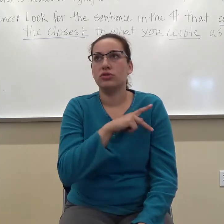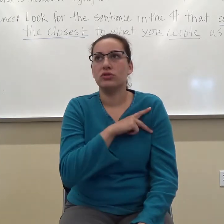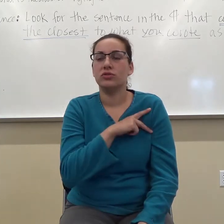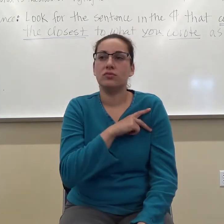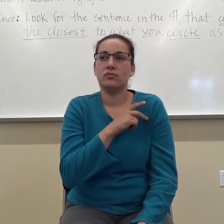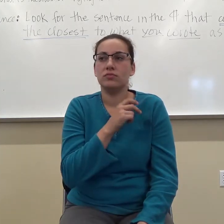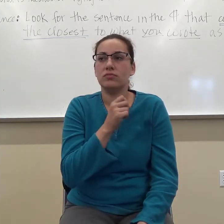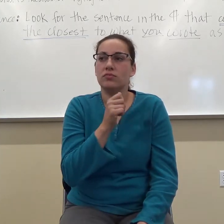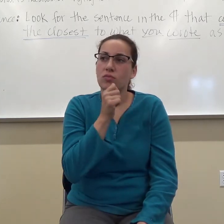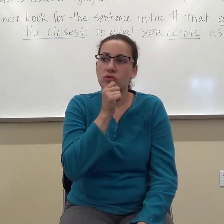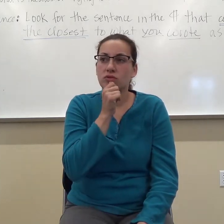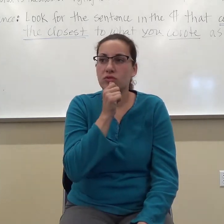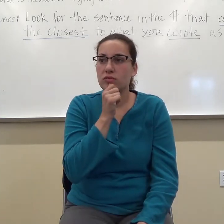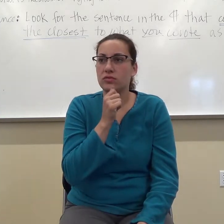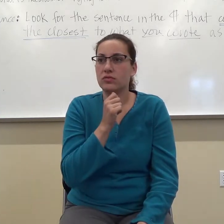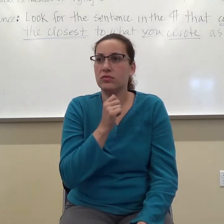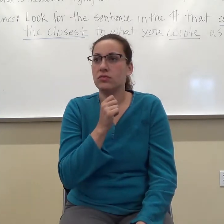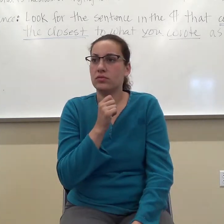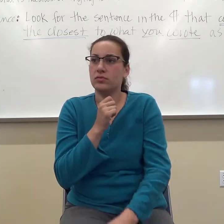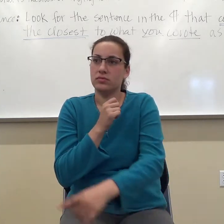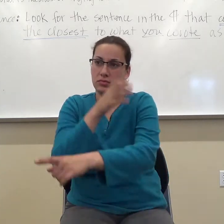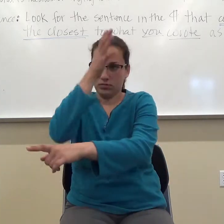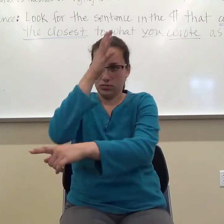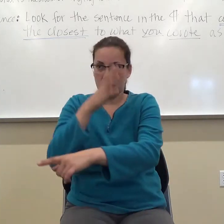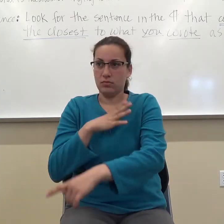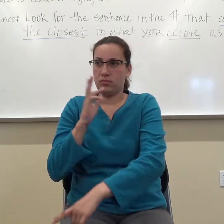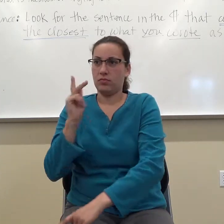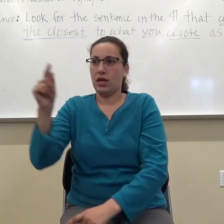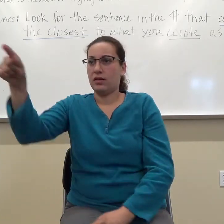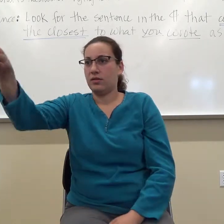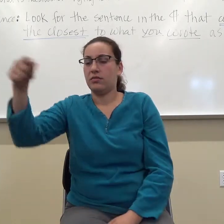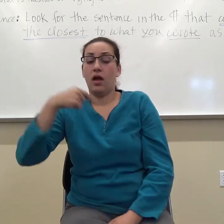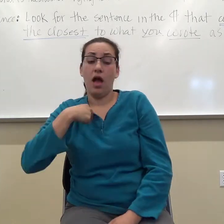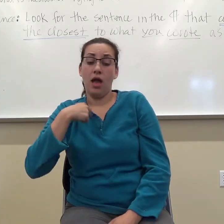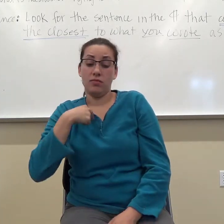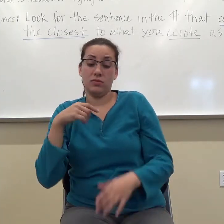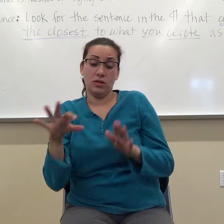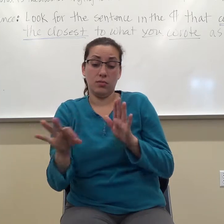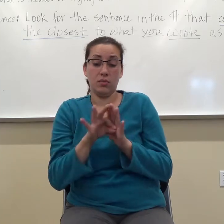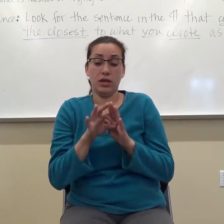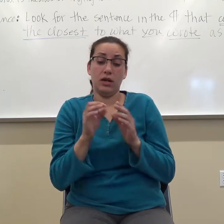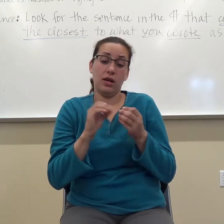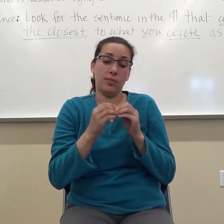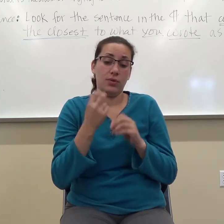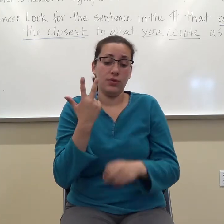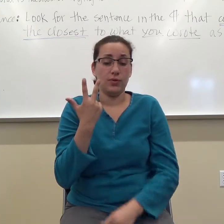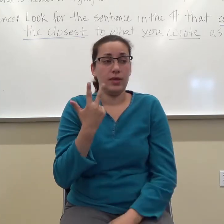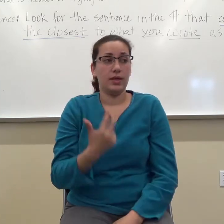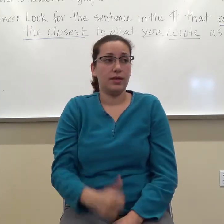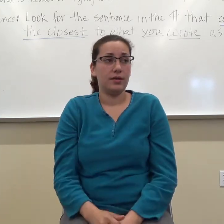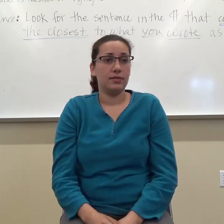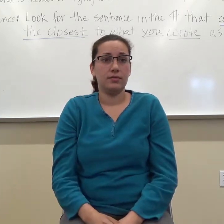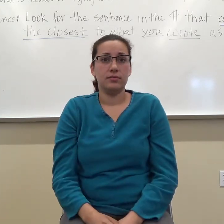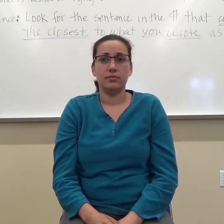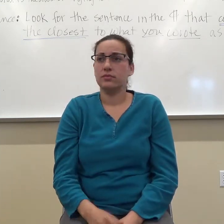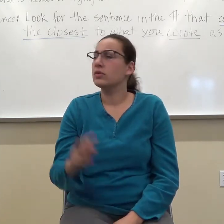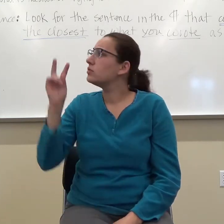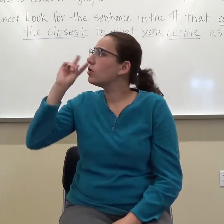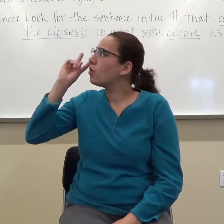was gonna choose number 3. Okay, so let's look at number 3. So that's what